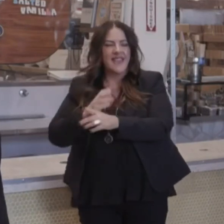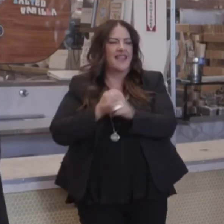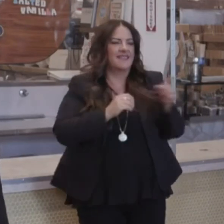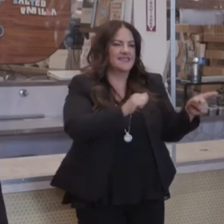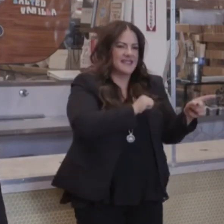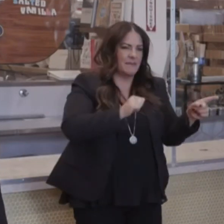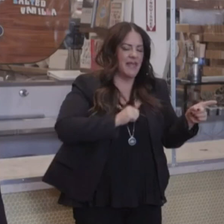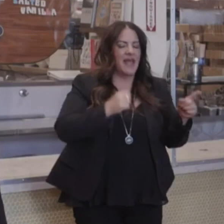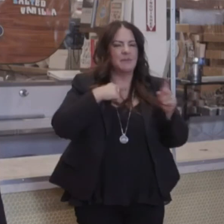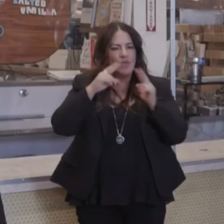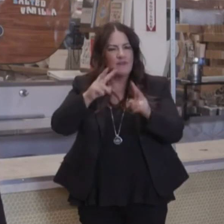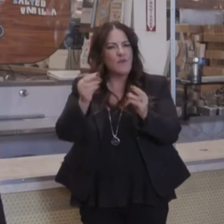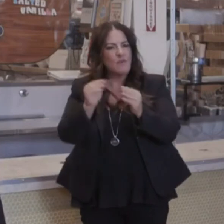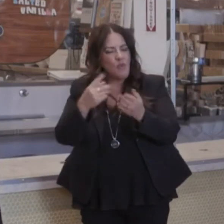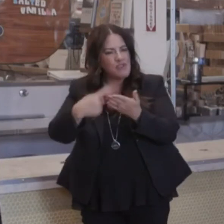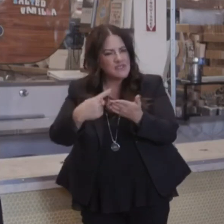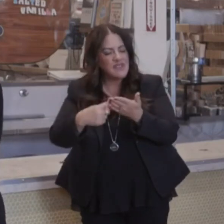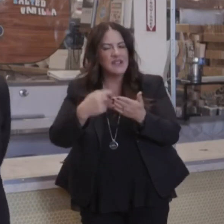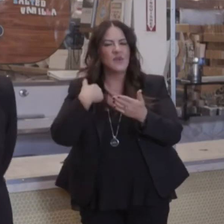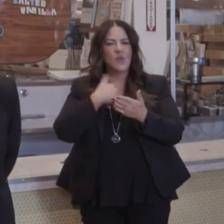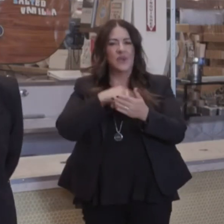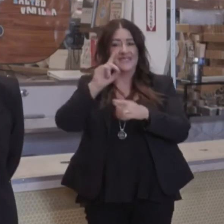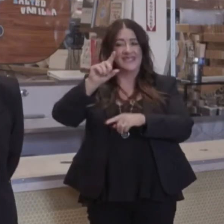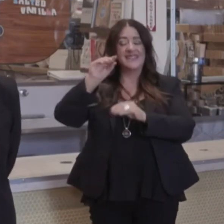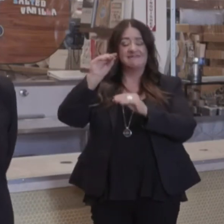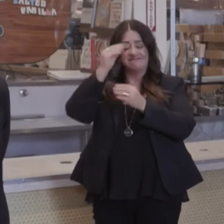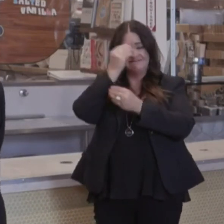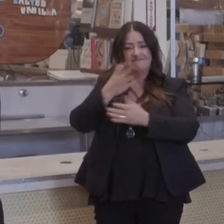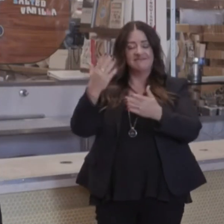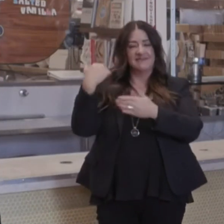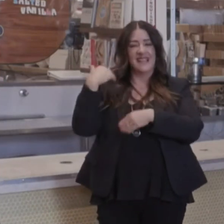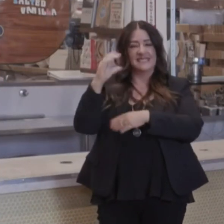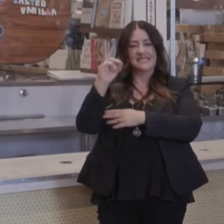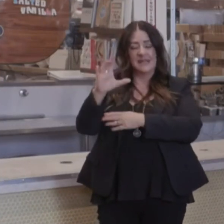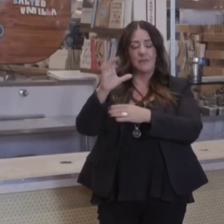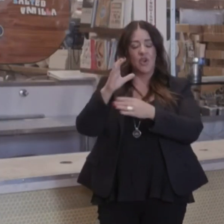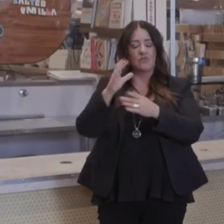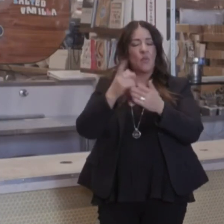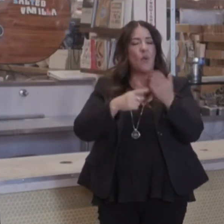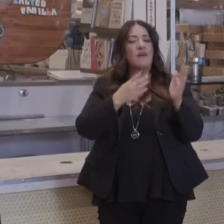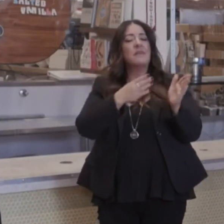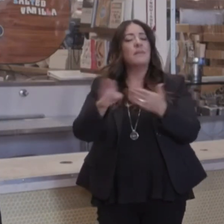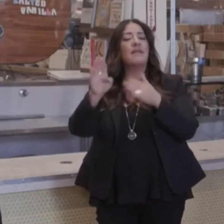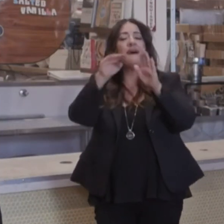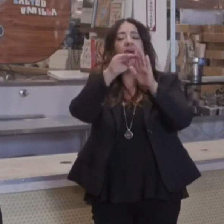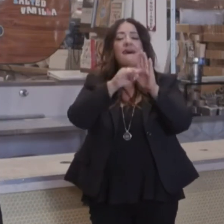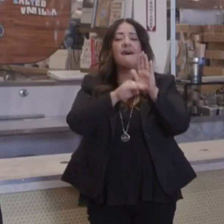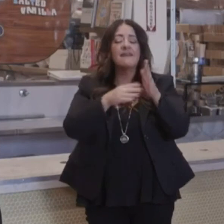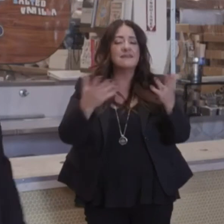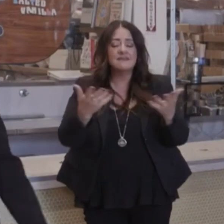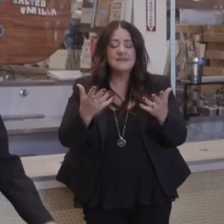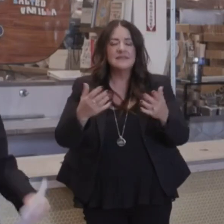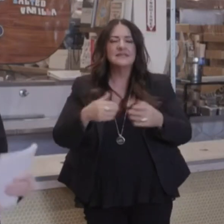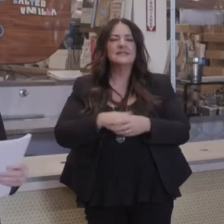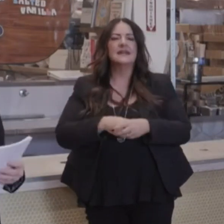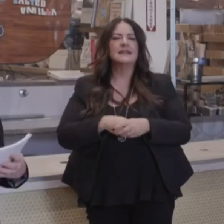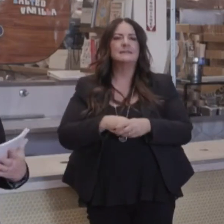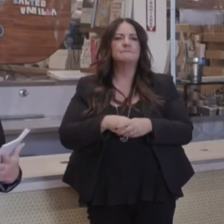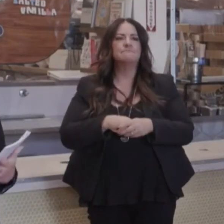shortly. We put out a plan in December. We've been working together to address so many different issues.